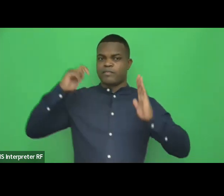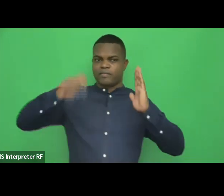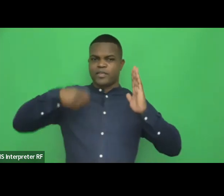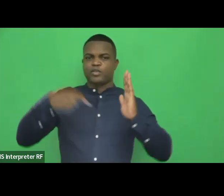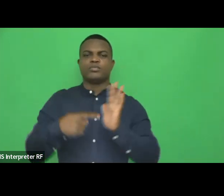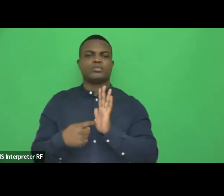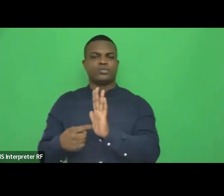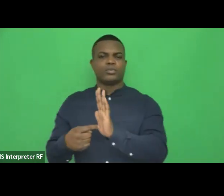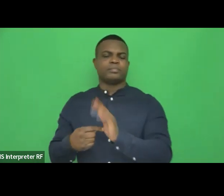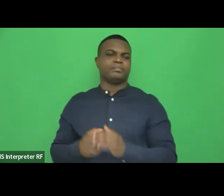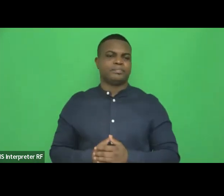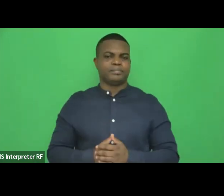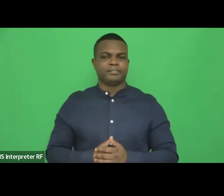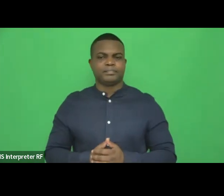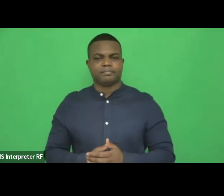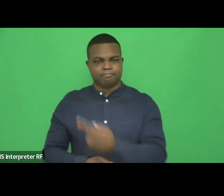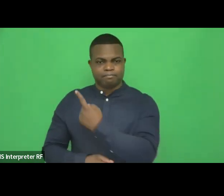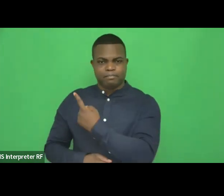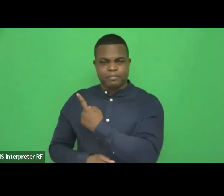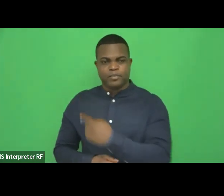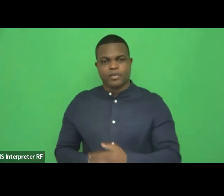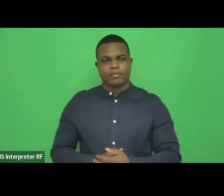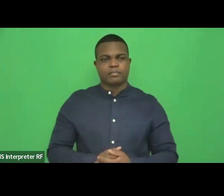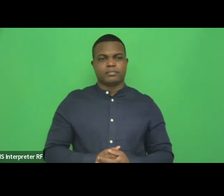And I'll make that full screen and start that video.